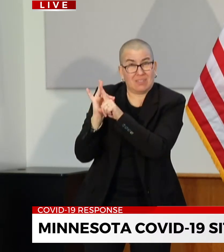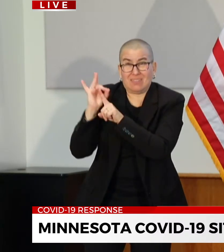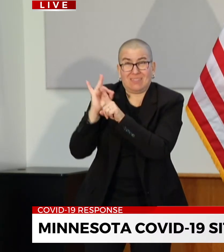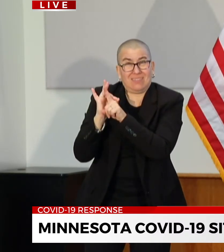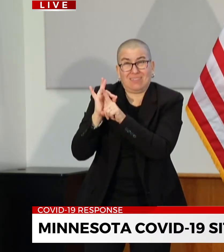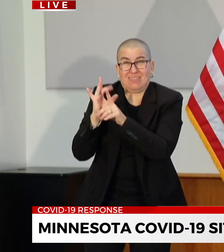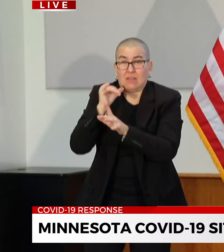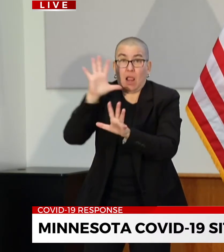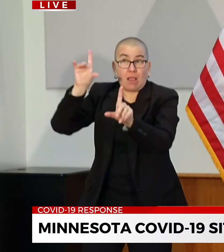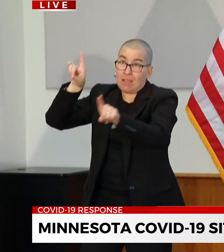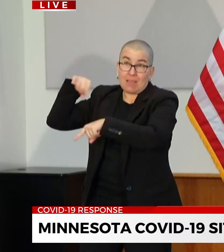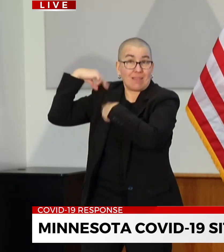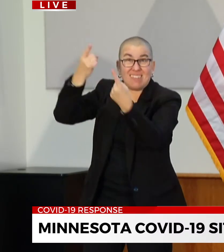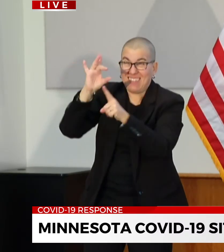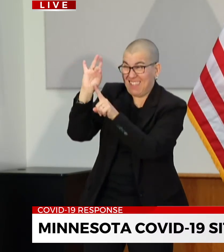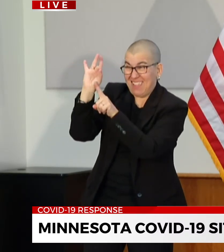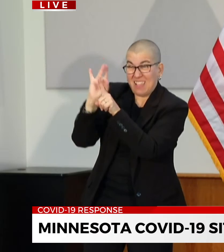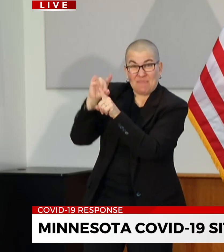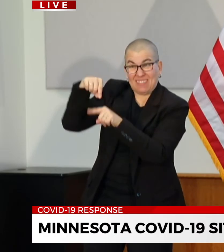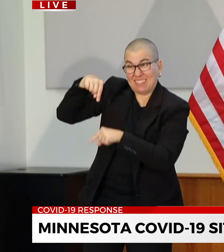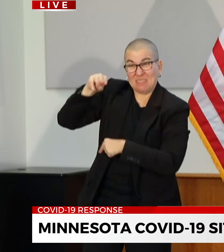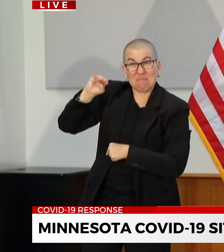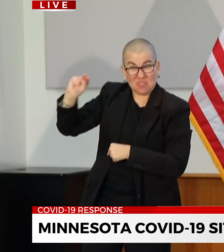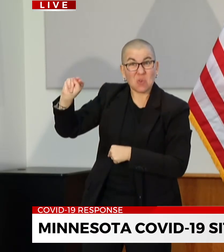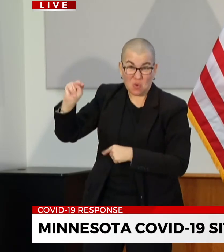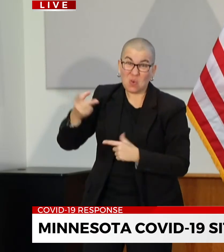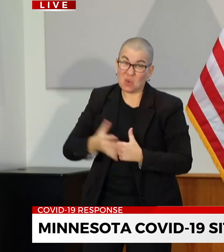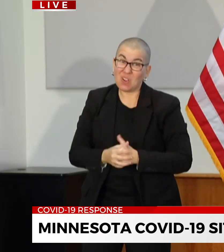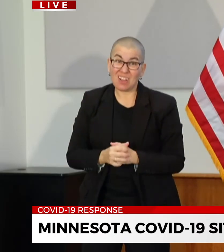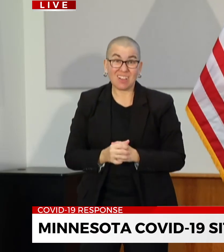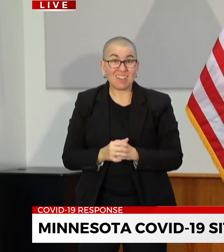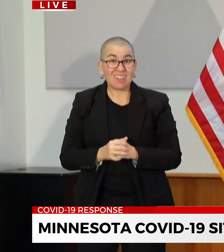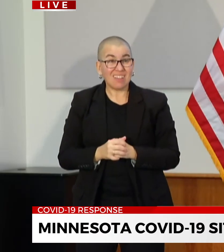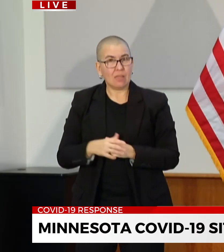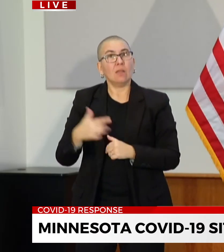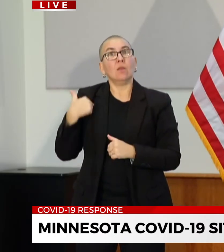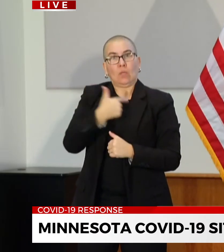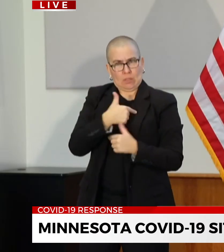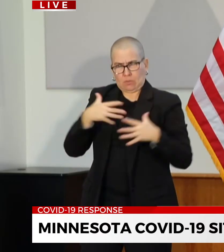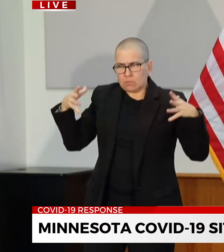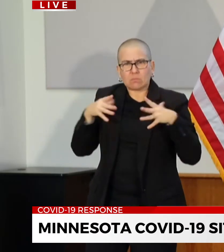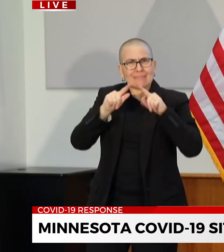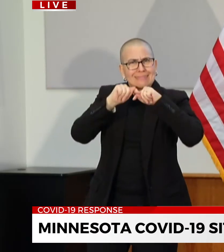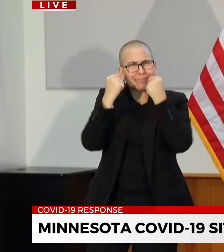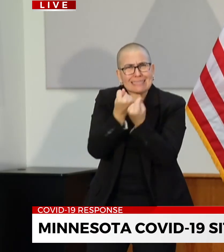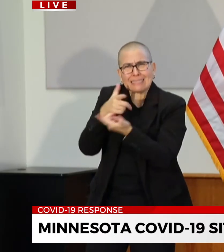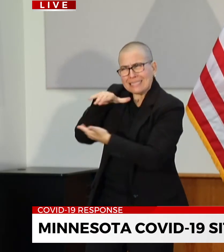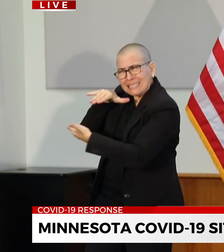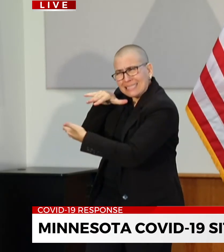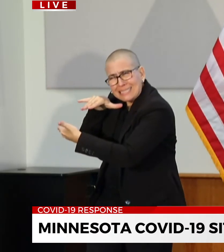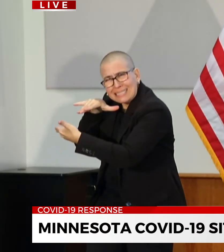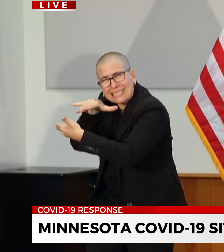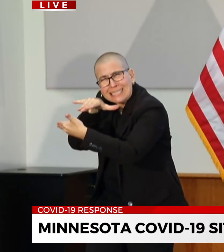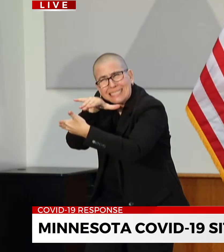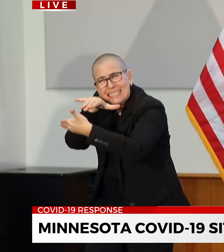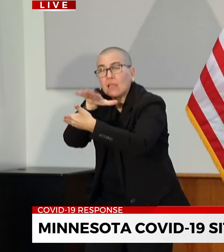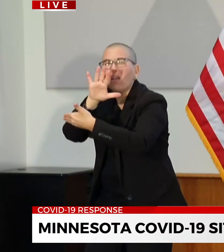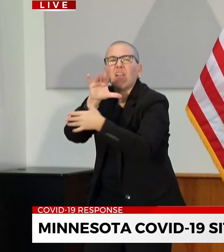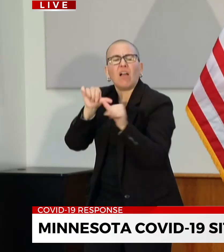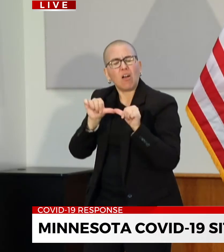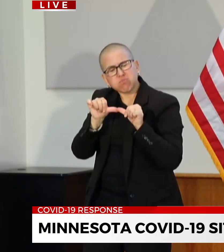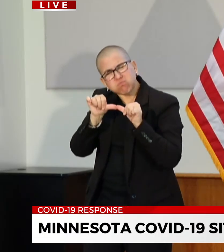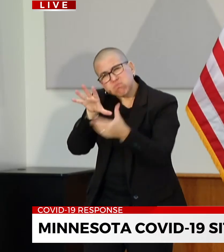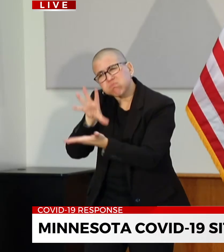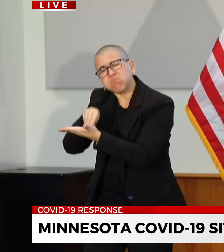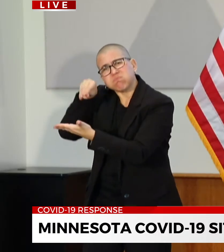here in Minnesota. And while we've learned a lot, there is still much more to learn about how the virus acts, how it spreads, and